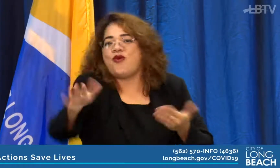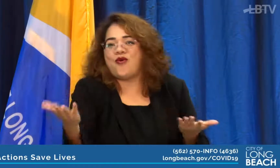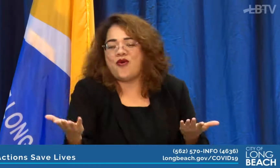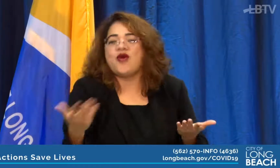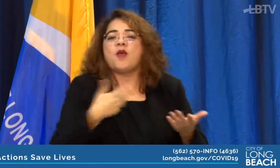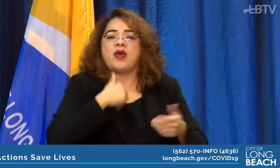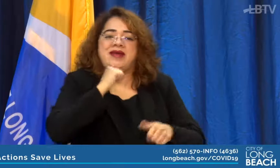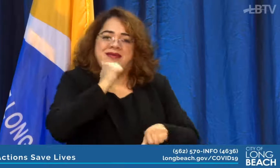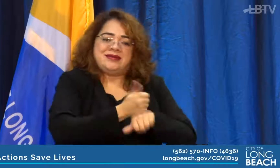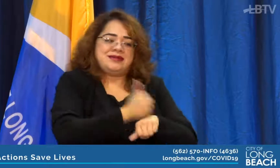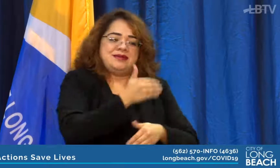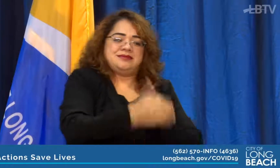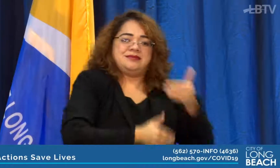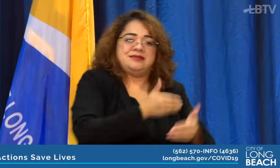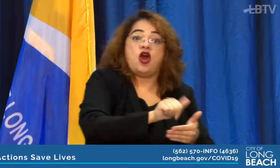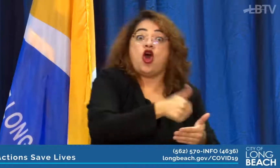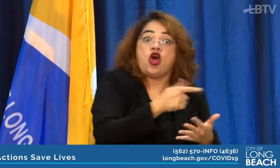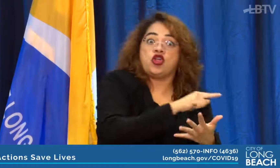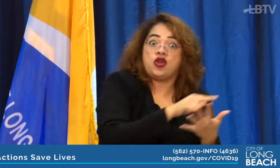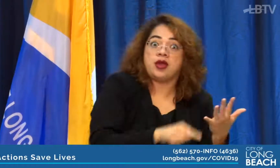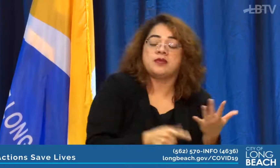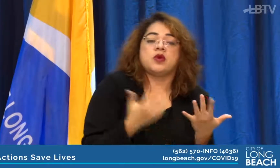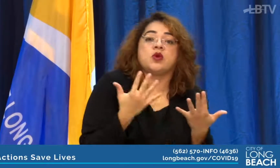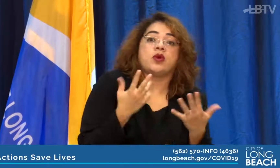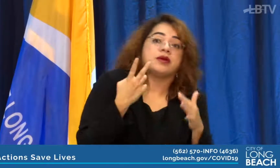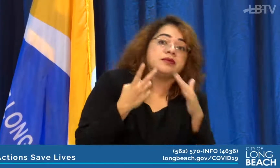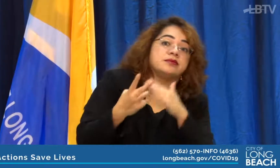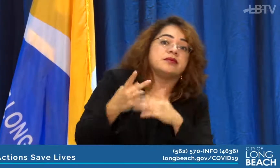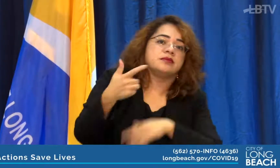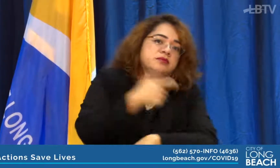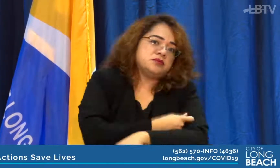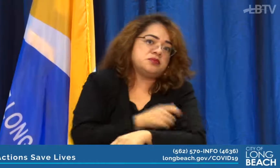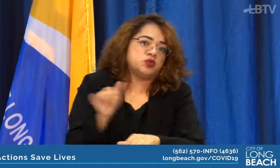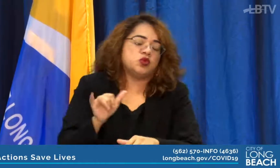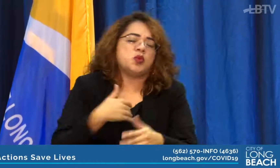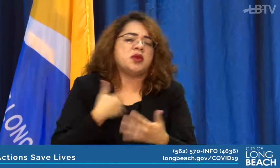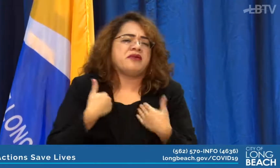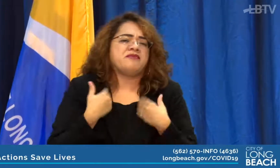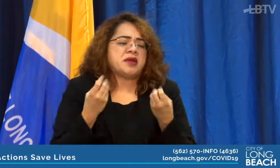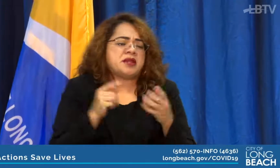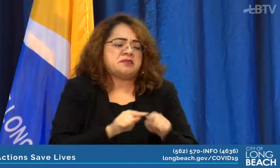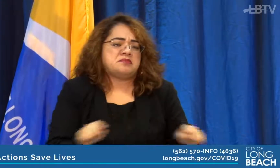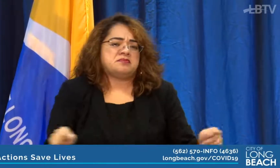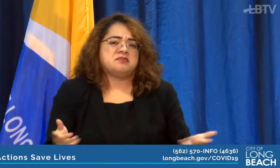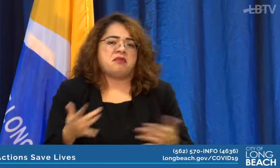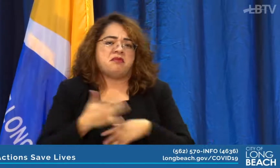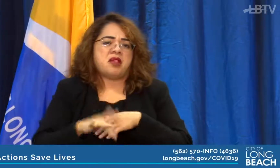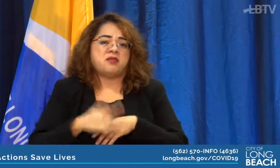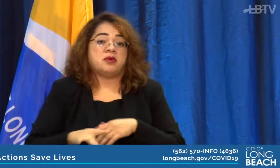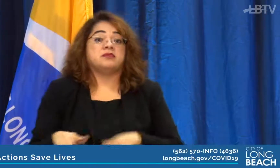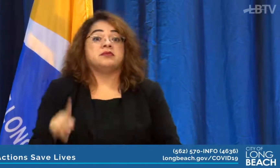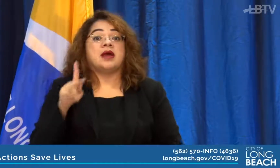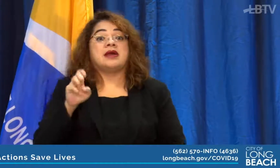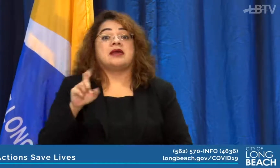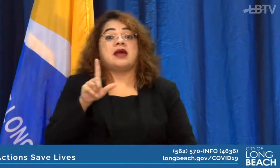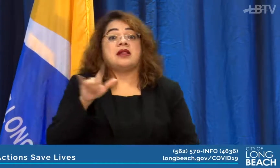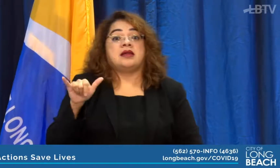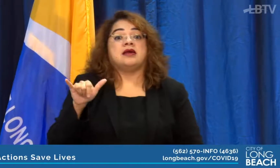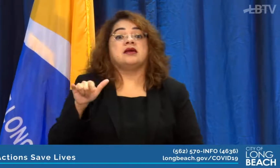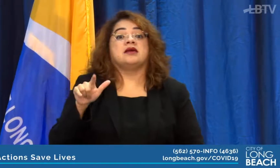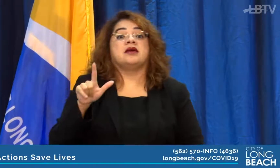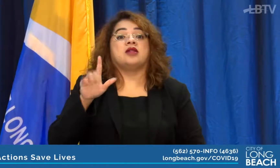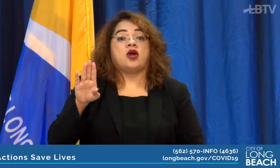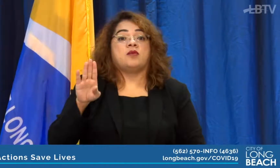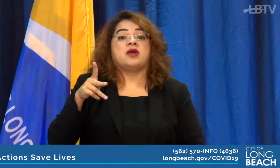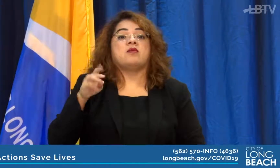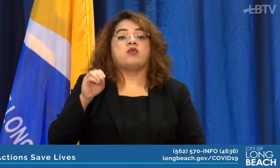protection. Great. Next question comes from Kelly at the Long Beach Post. Go ahead, Kelly. Hi, Kelly. We've talked